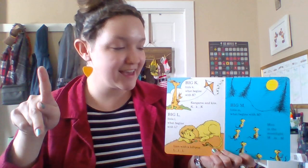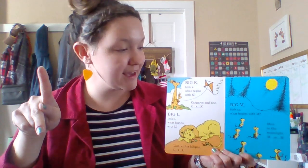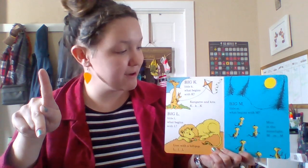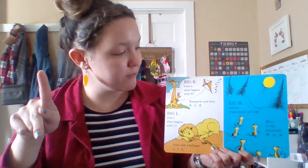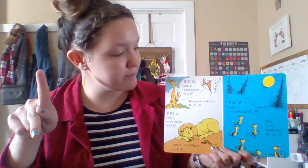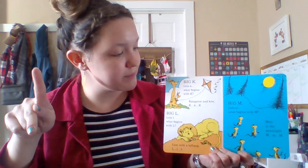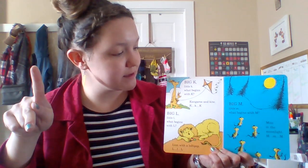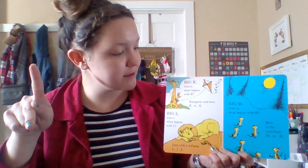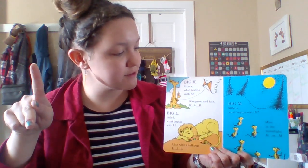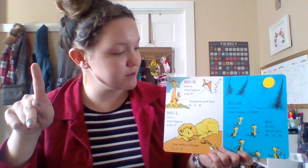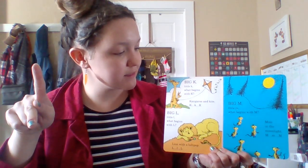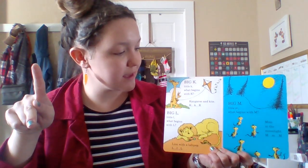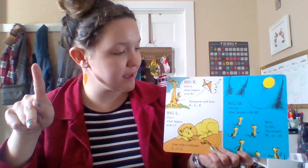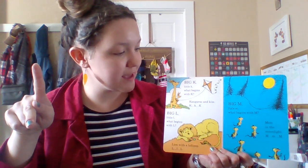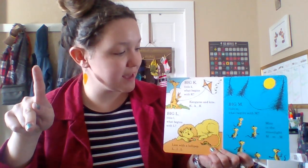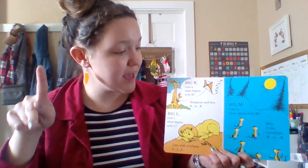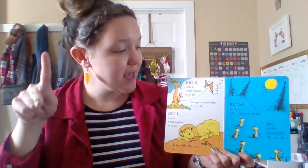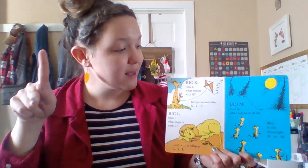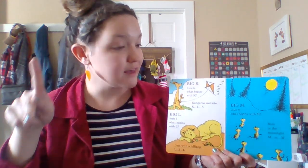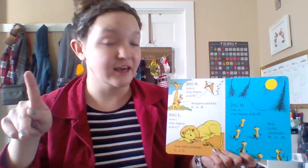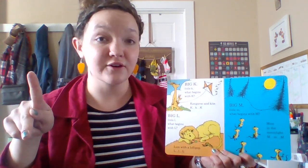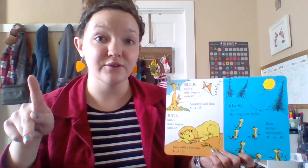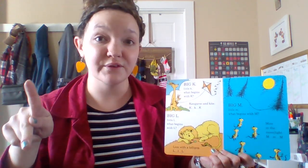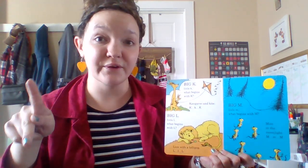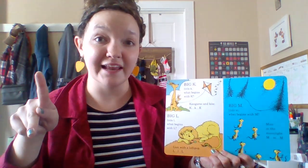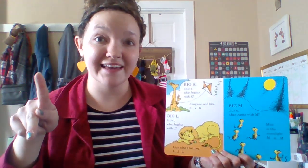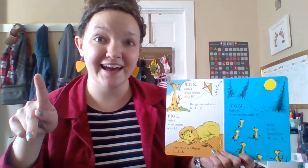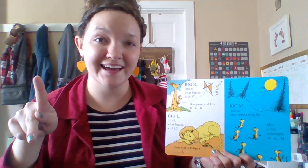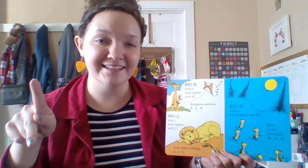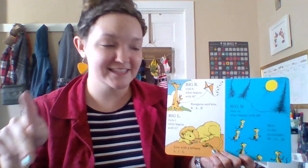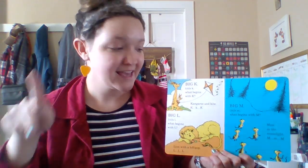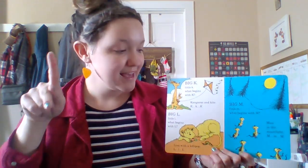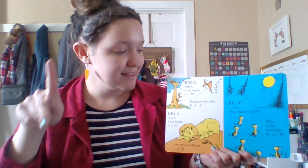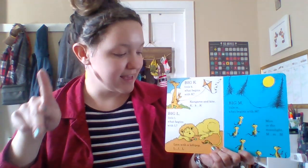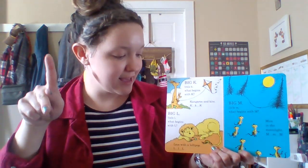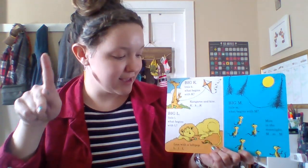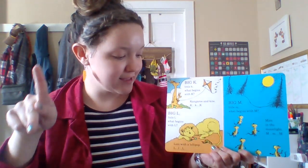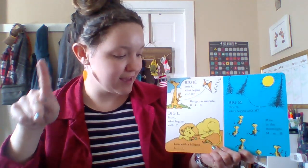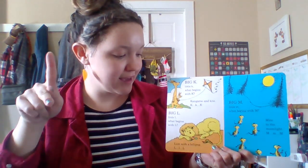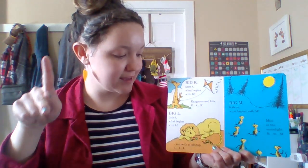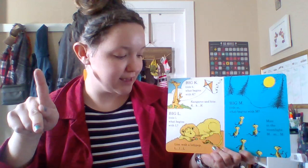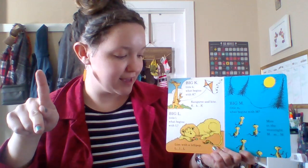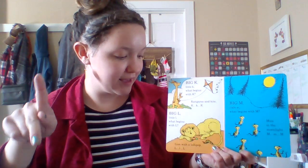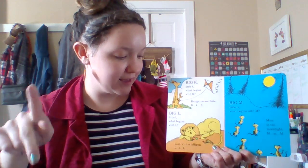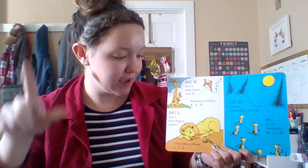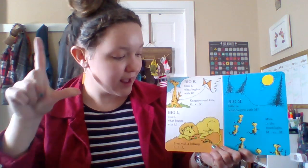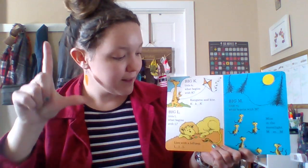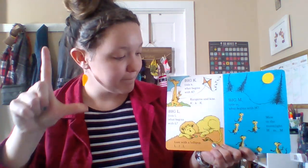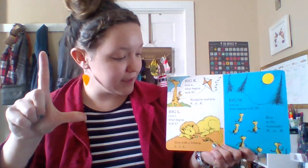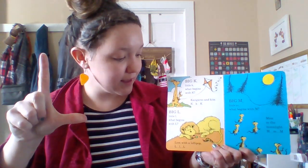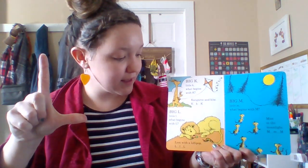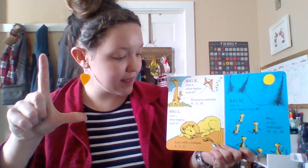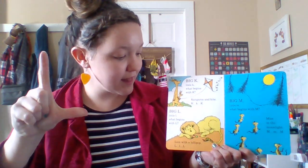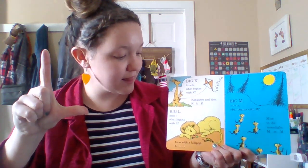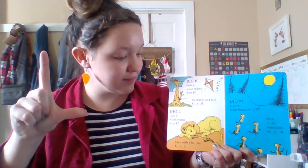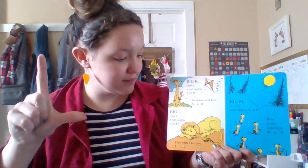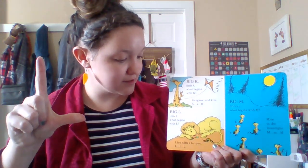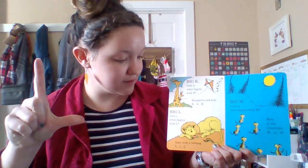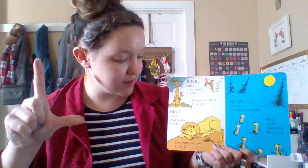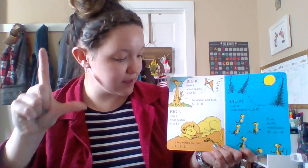K, what begins with K? Kangaroo and kite, K, K, K. Big L, little